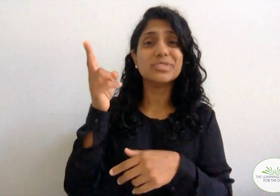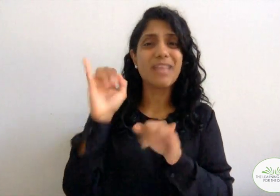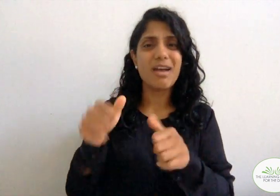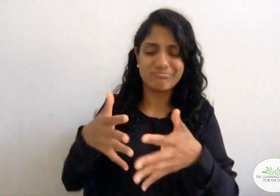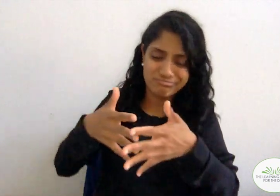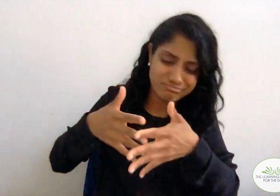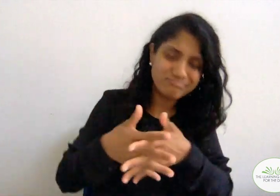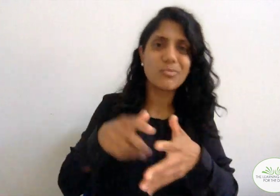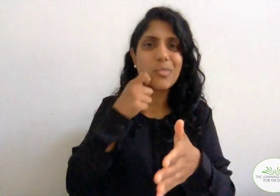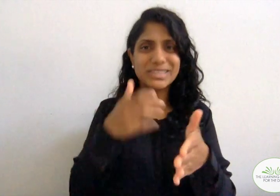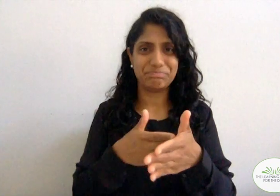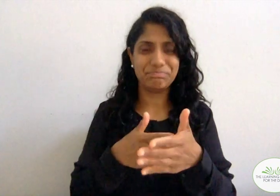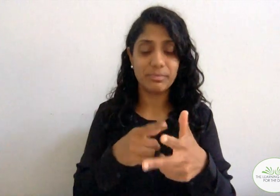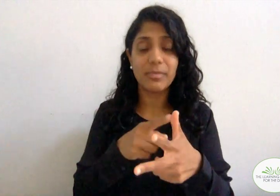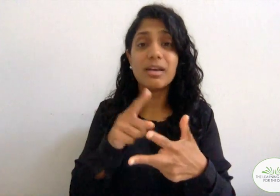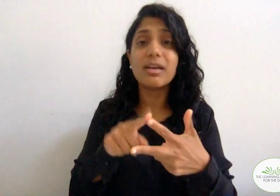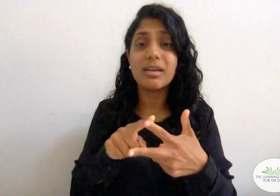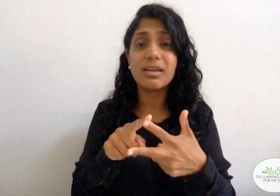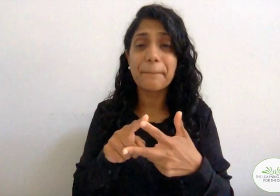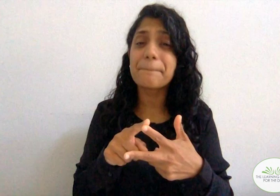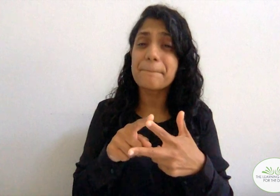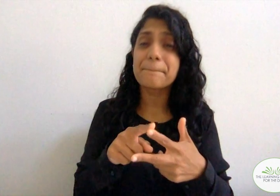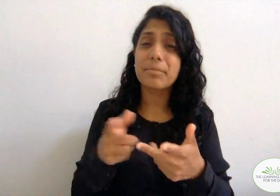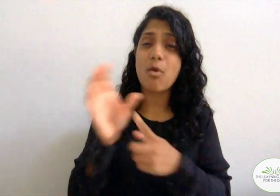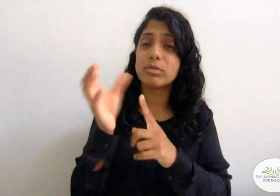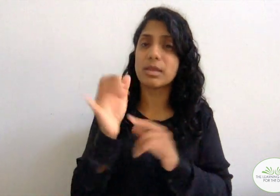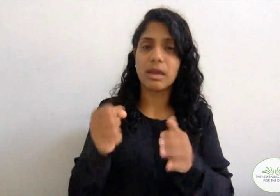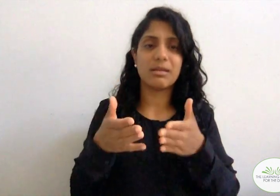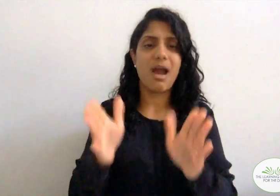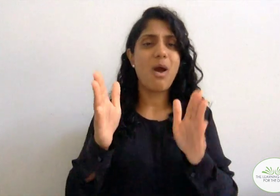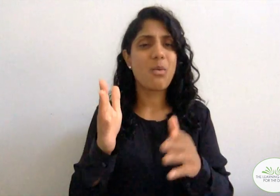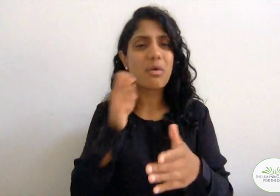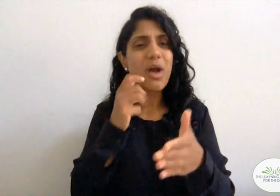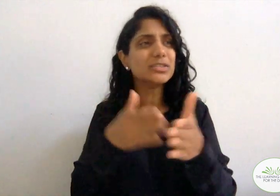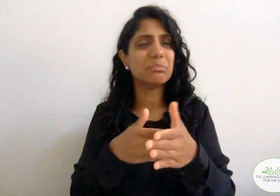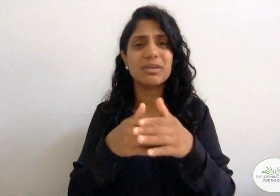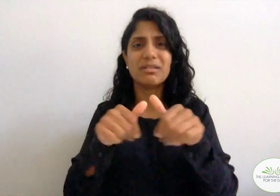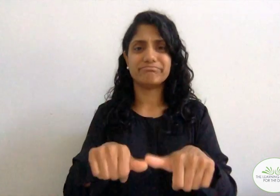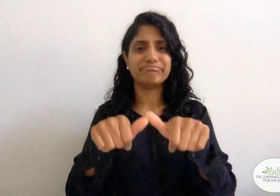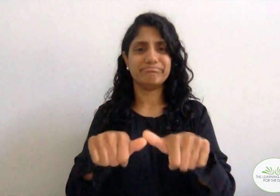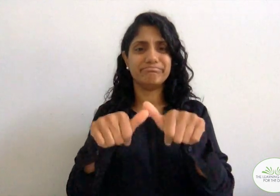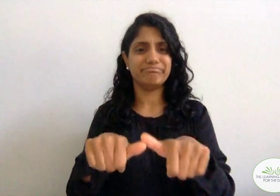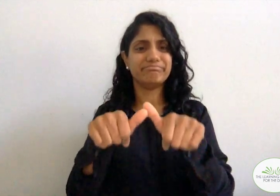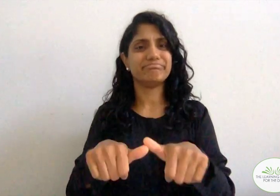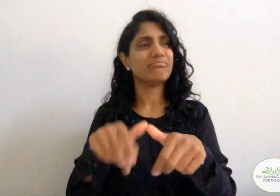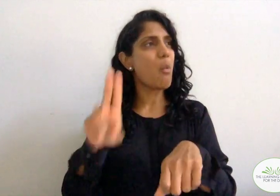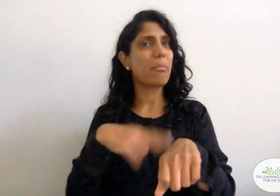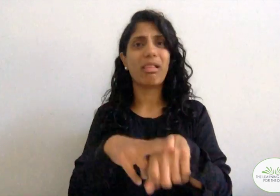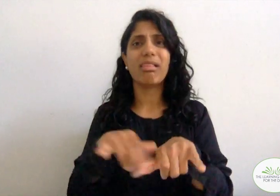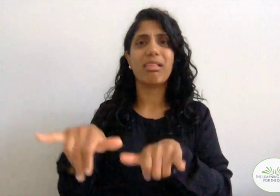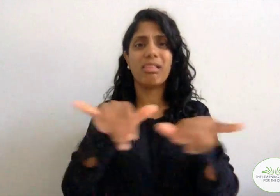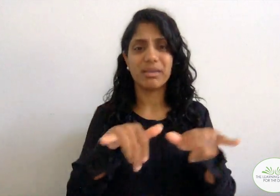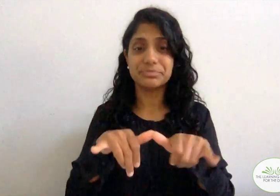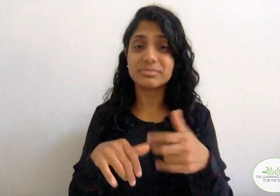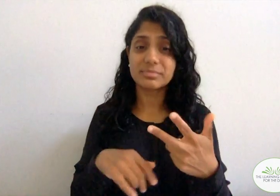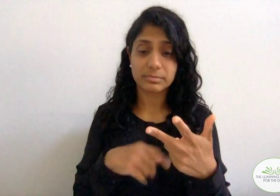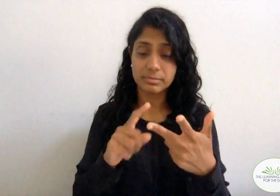perpetuates racism. 2, the culture that allows racism to be normalized and replicated. And 3,